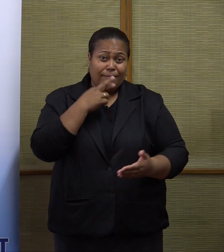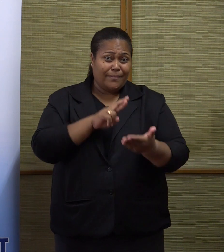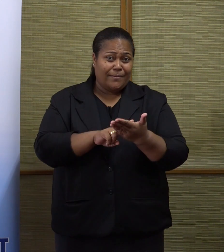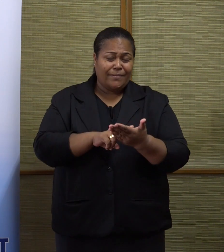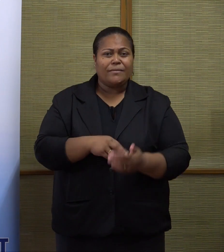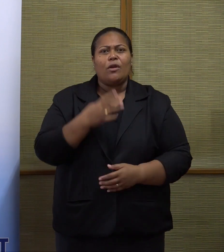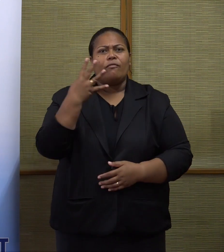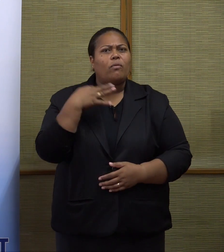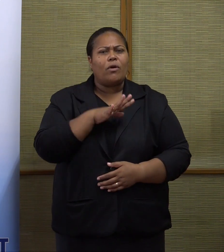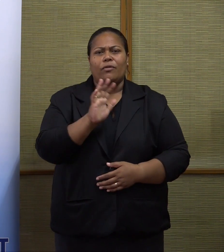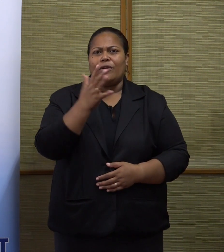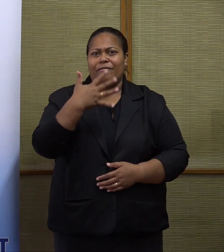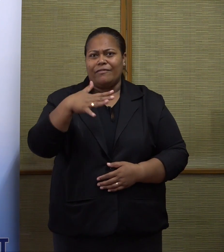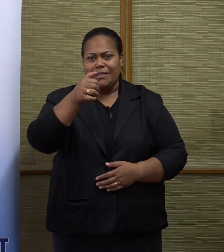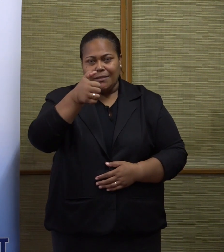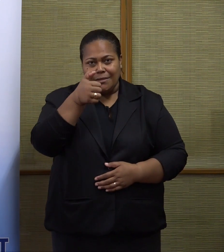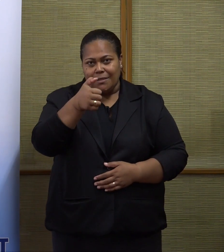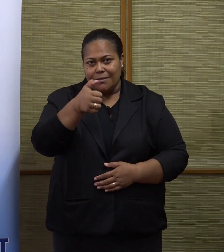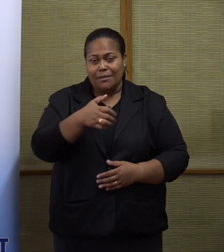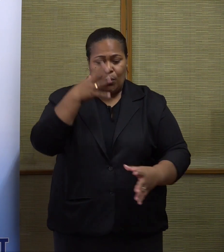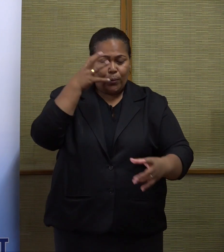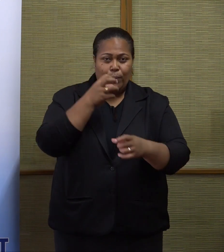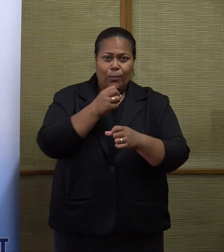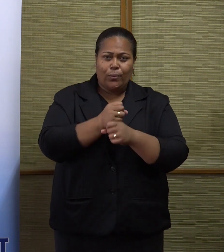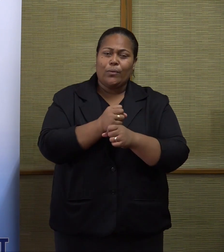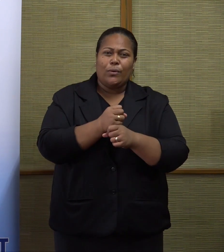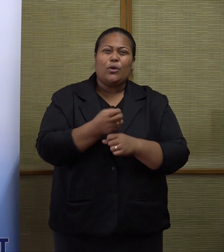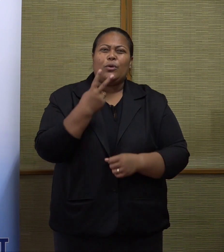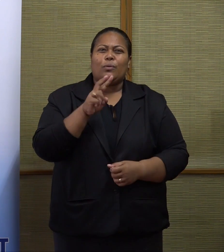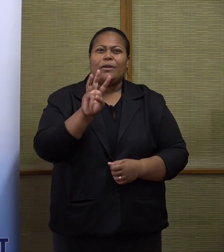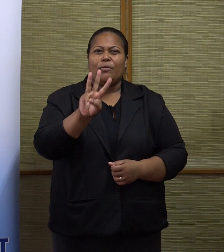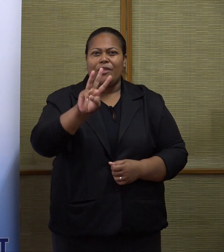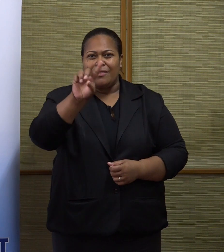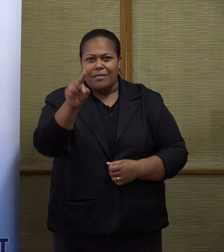morning at 456, with a total number of